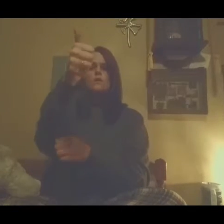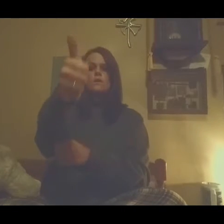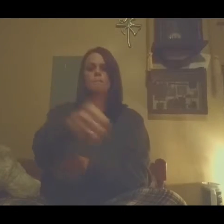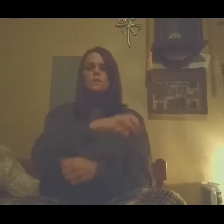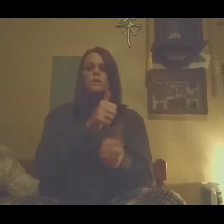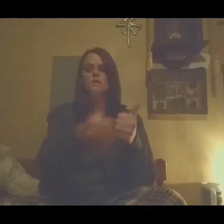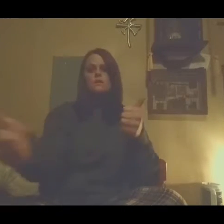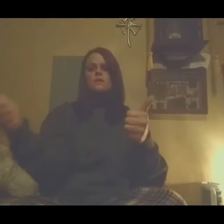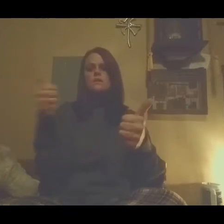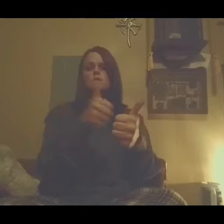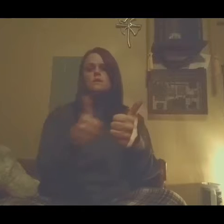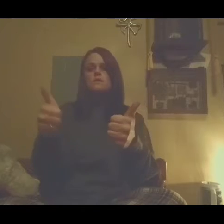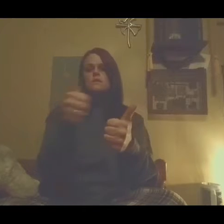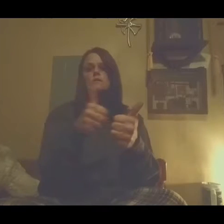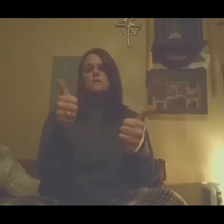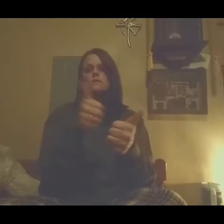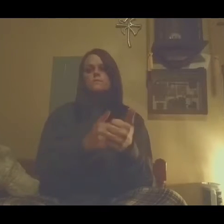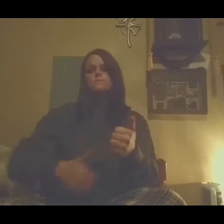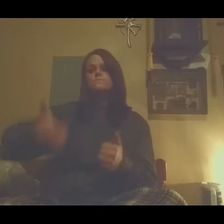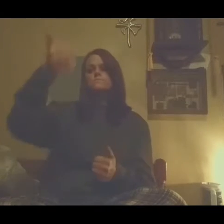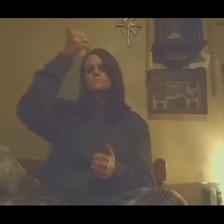Behind me